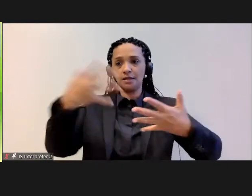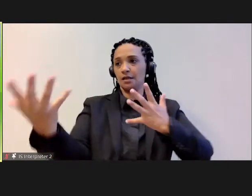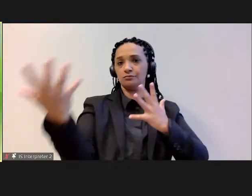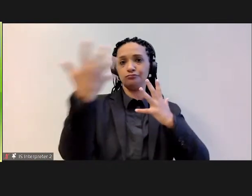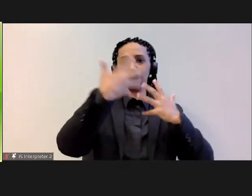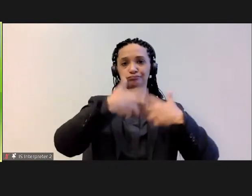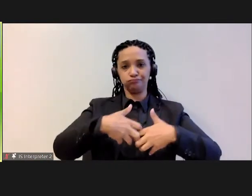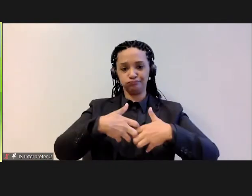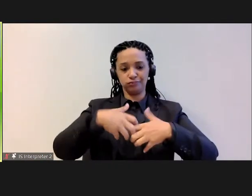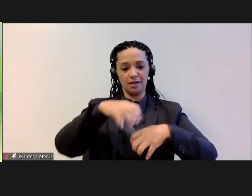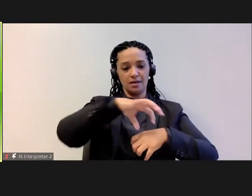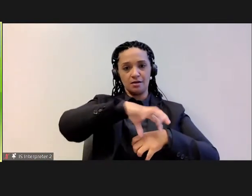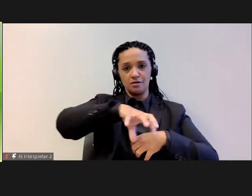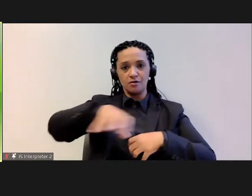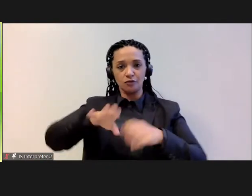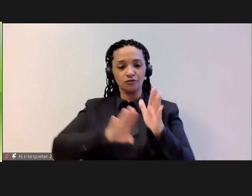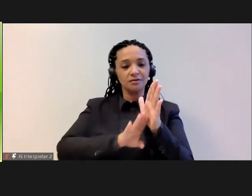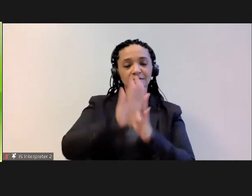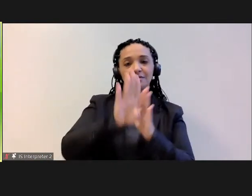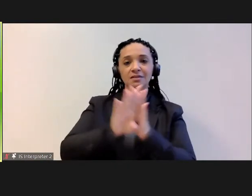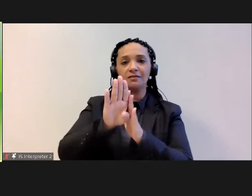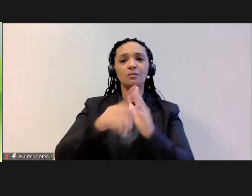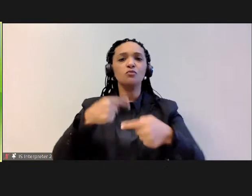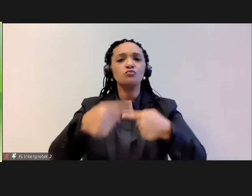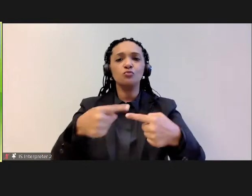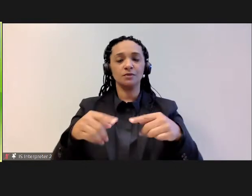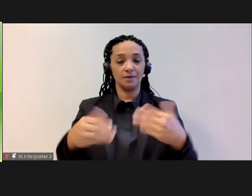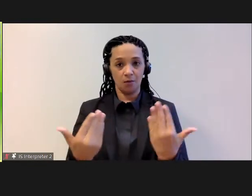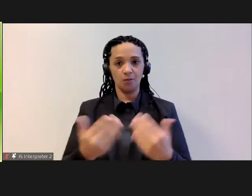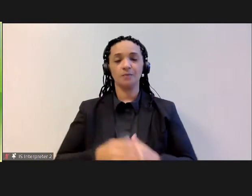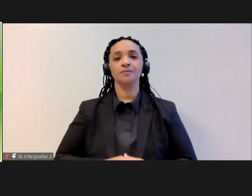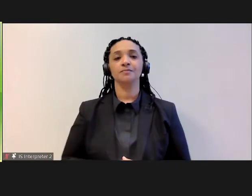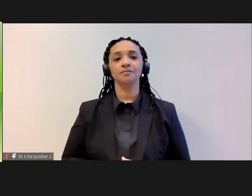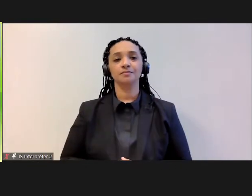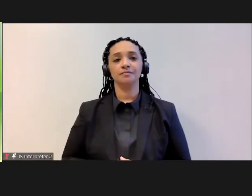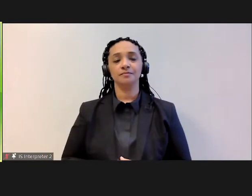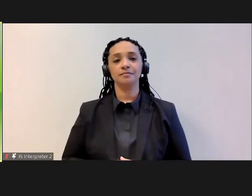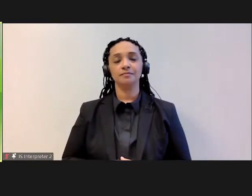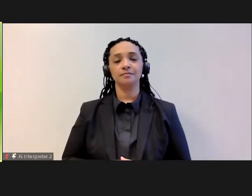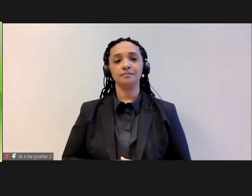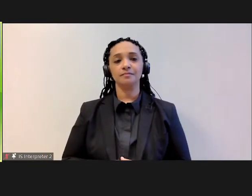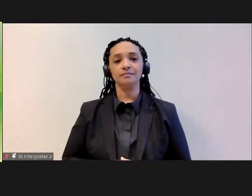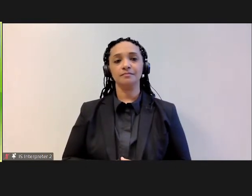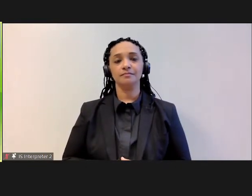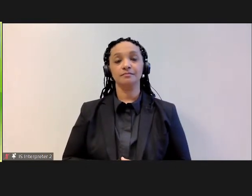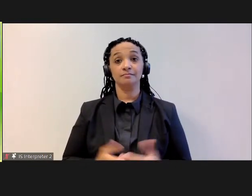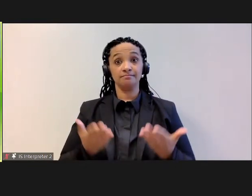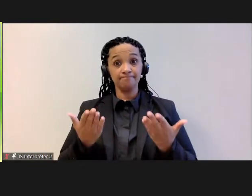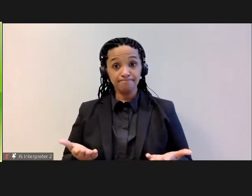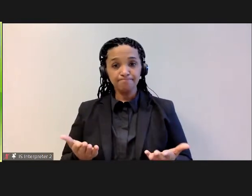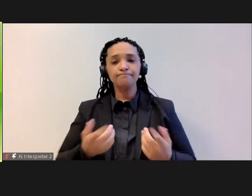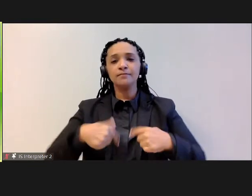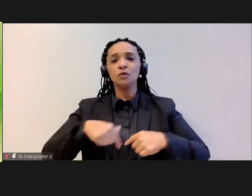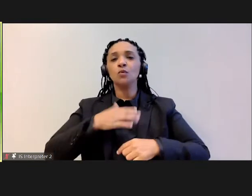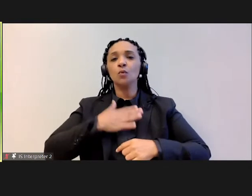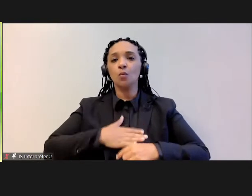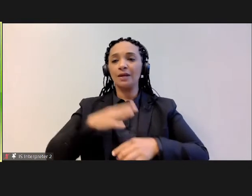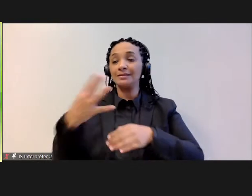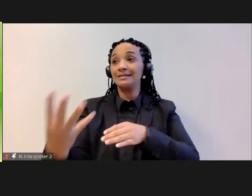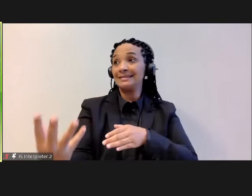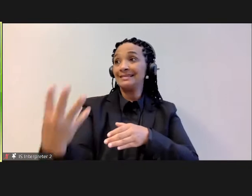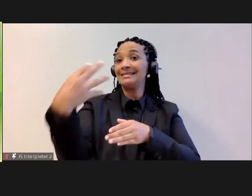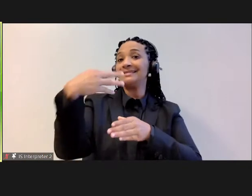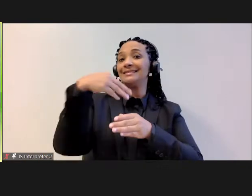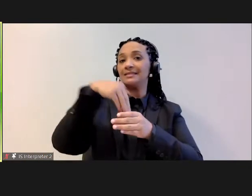development processes. So as a country, we are currently pursuing an inclusively wealthy